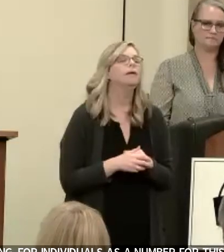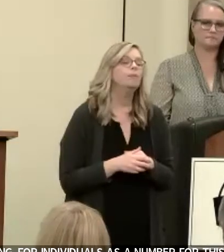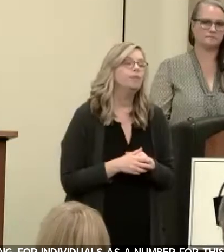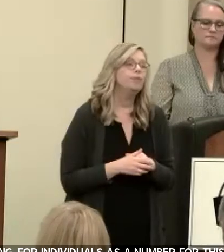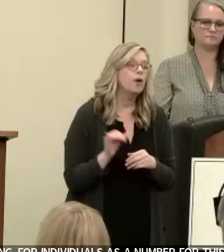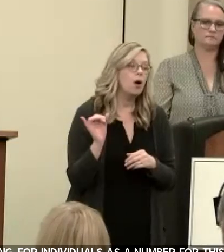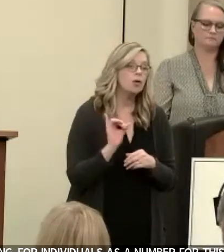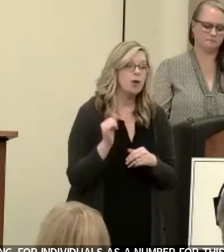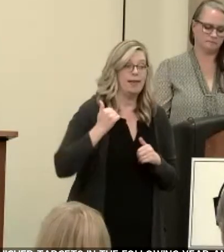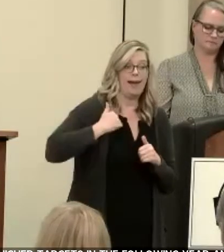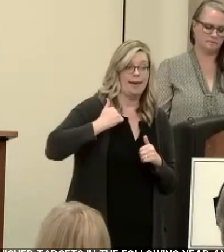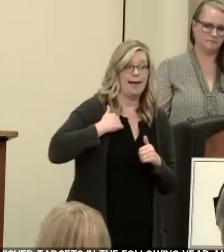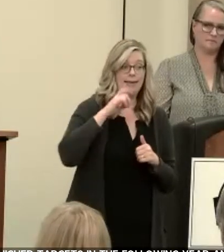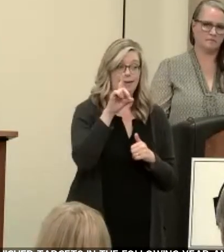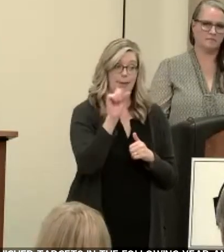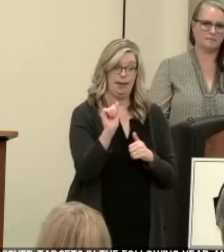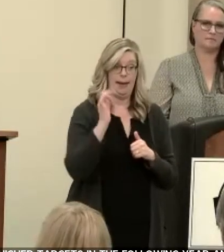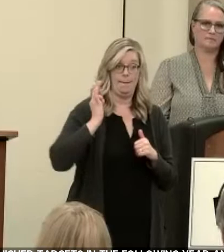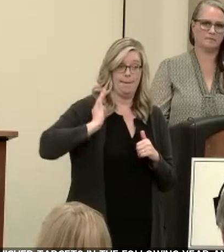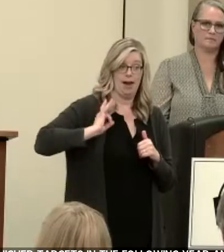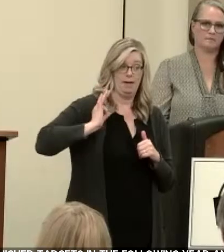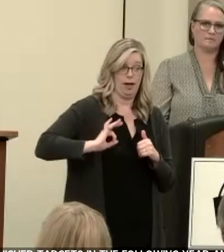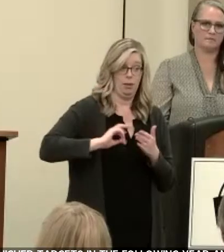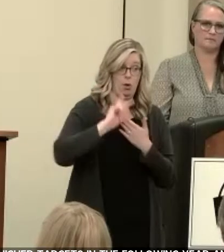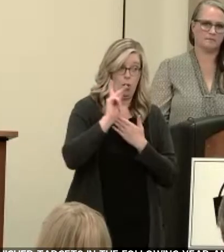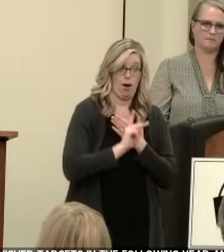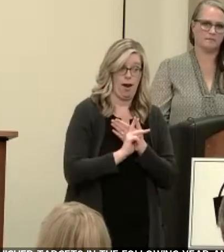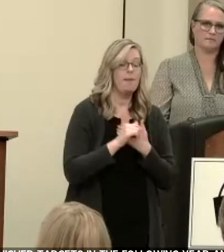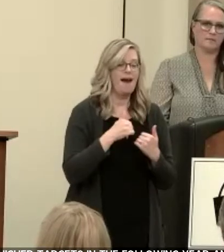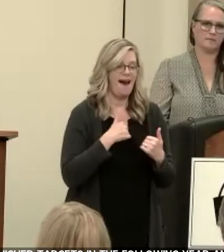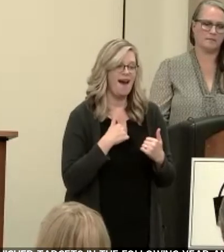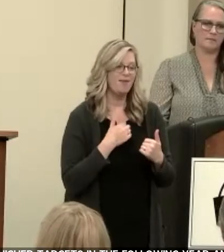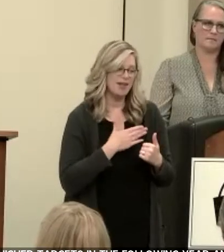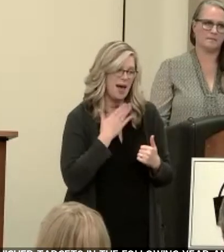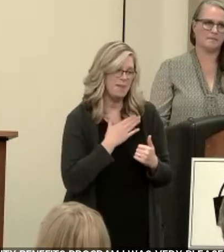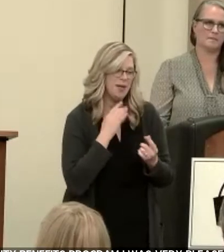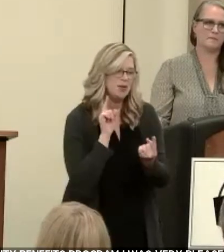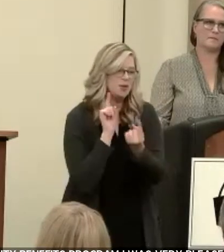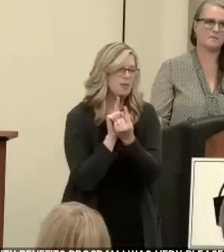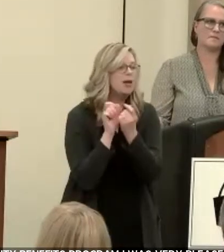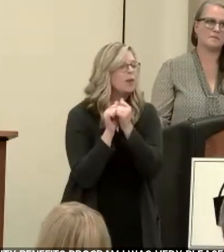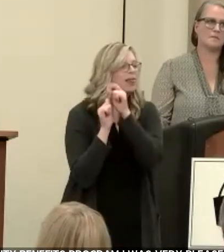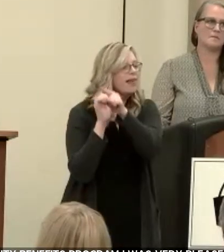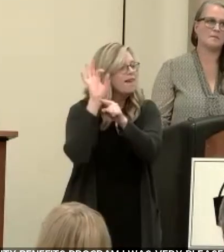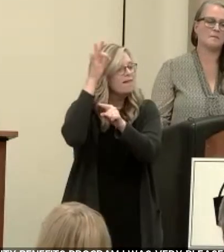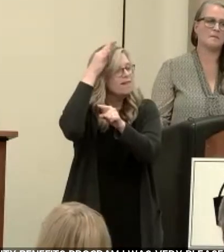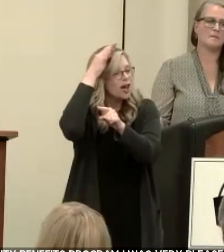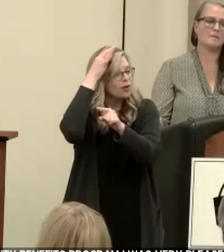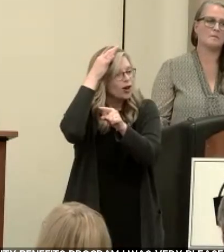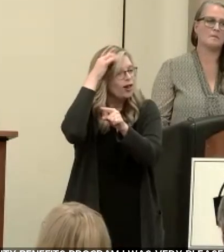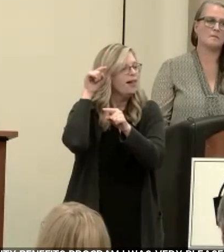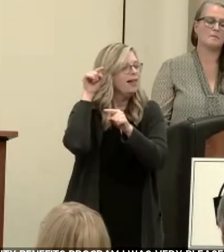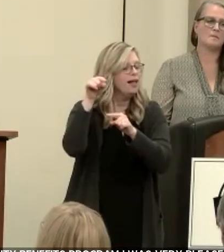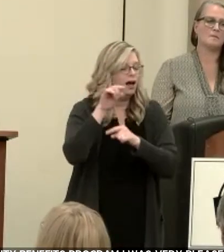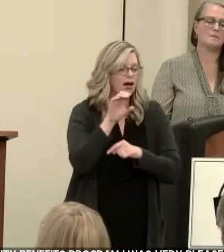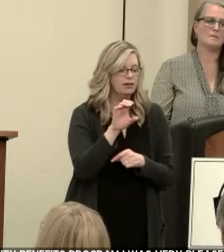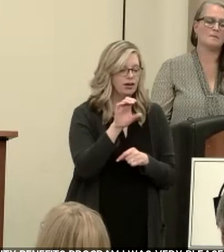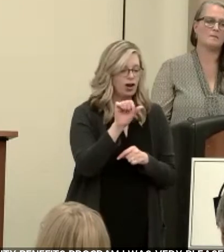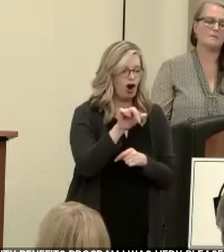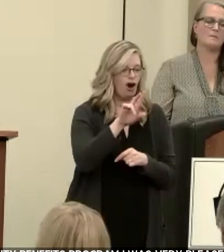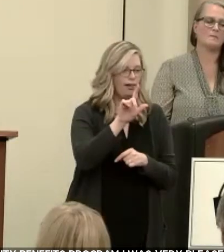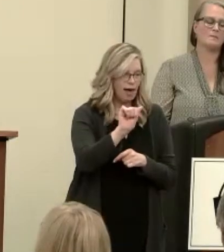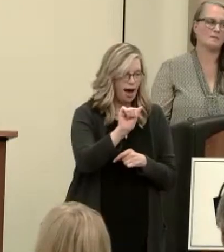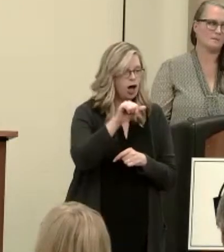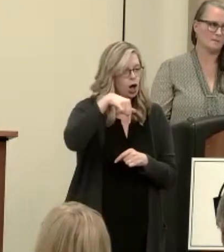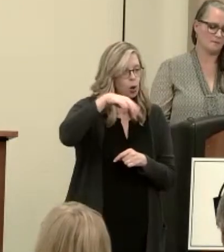Canada Disability Benefits Program. I was very pleased to meet with my federal colleague, the Honorable Carla Qualtrough, recently to talk